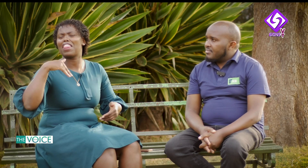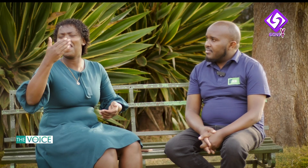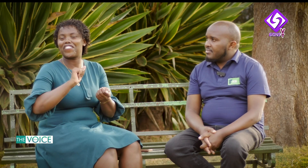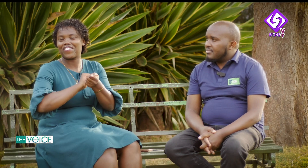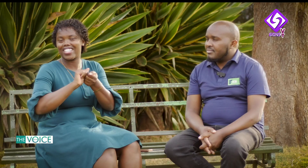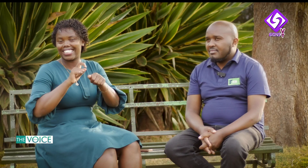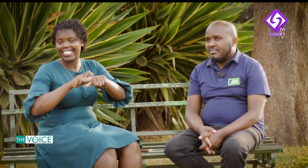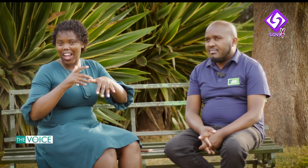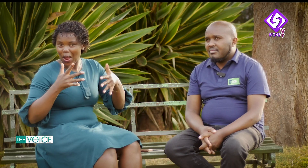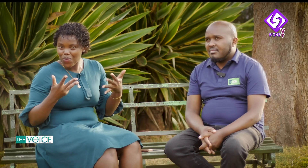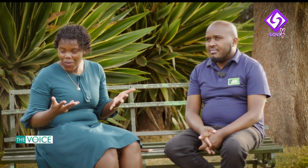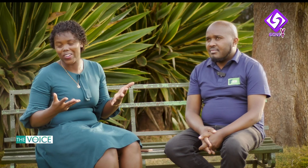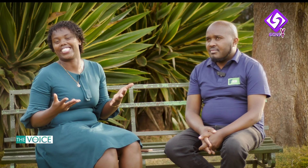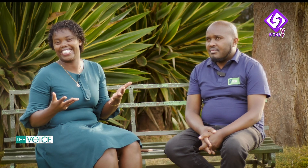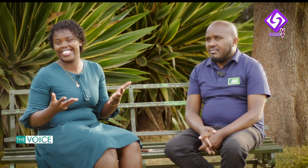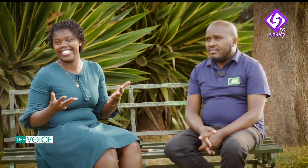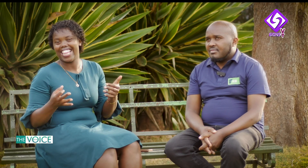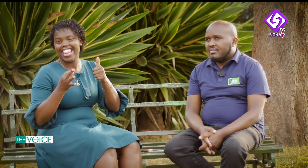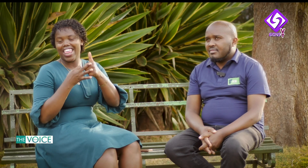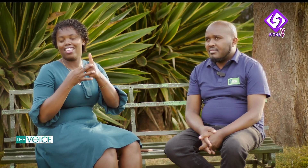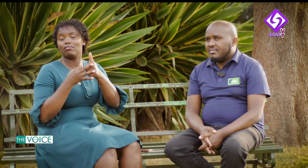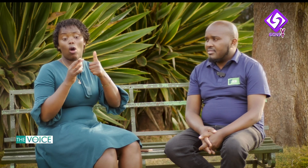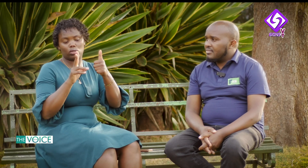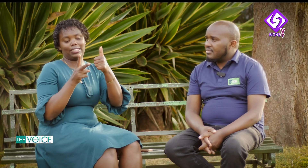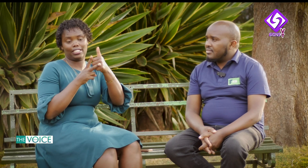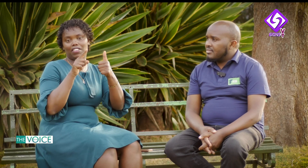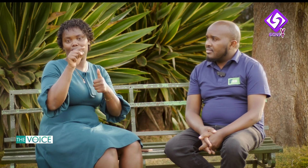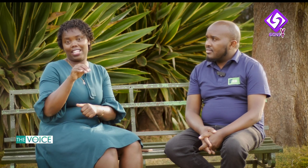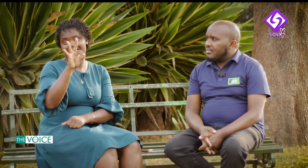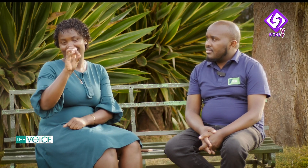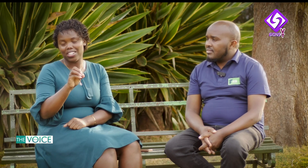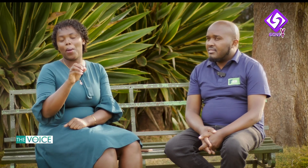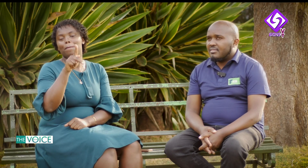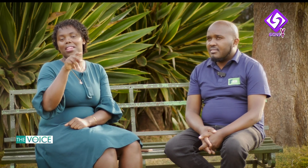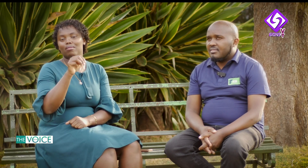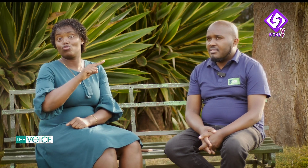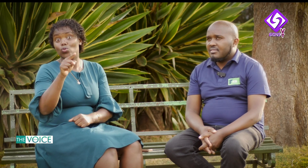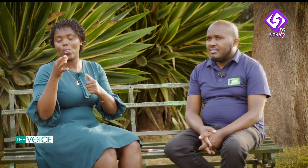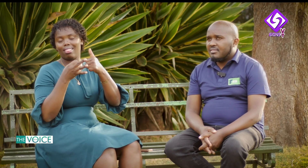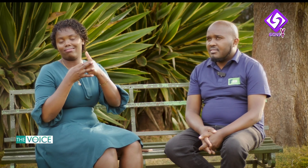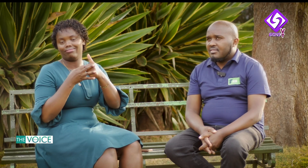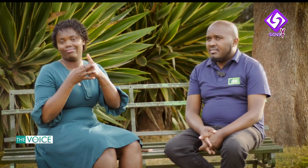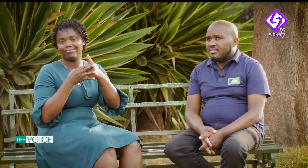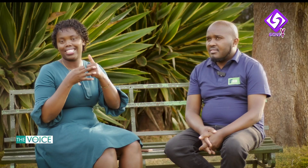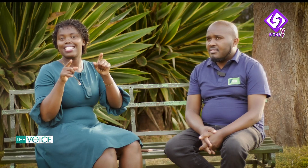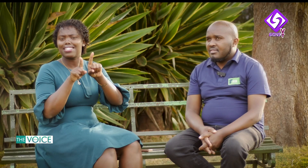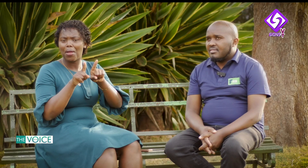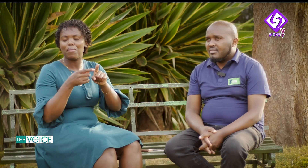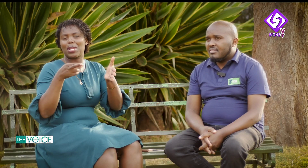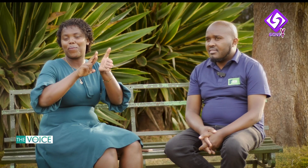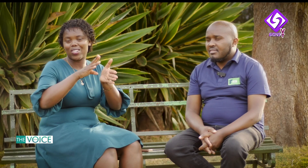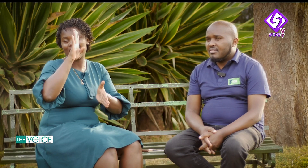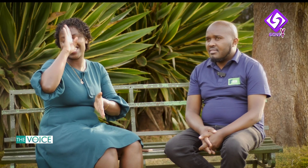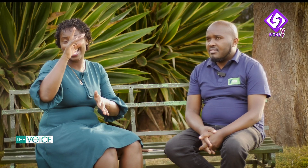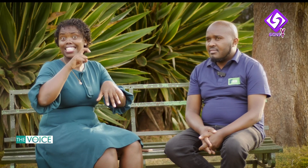Always airs at Science TV at 7:30 to 8.